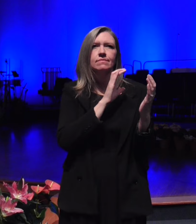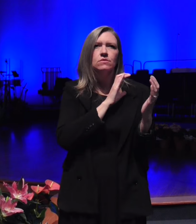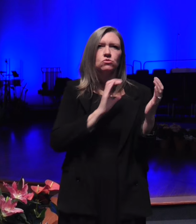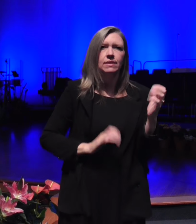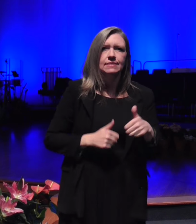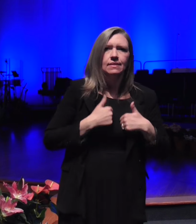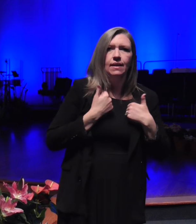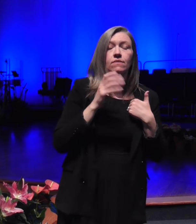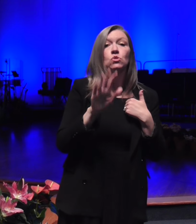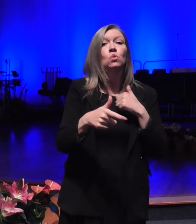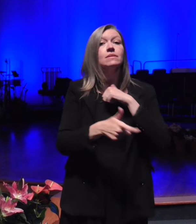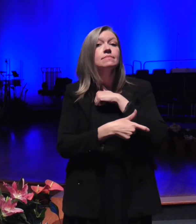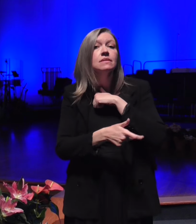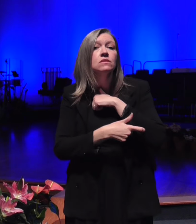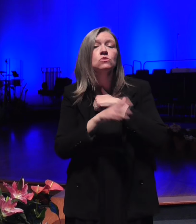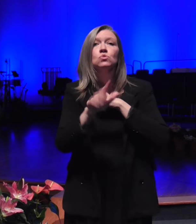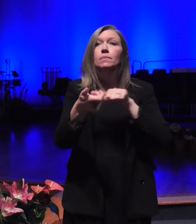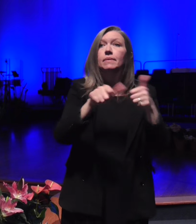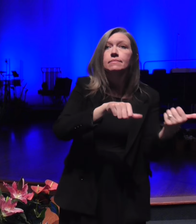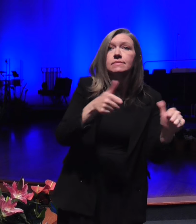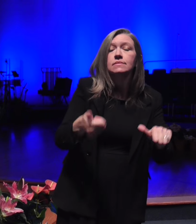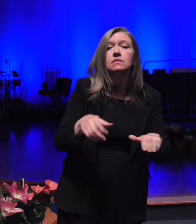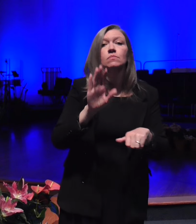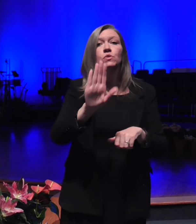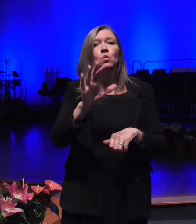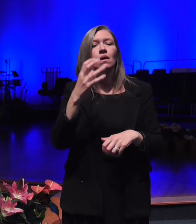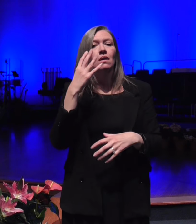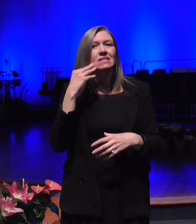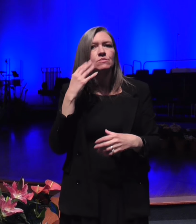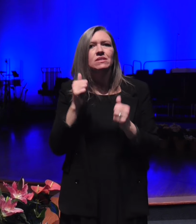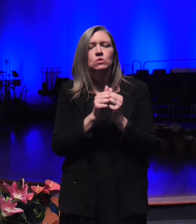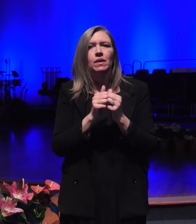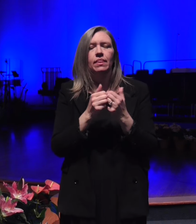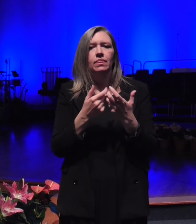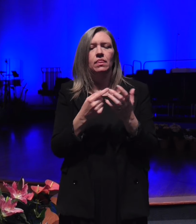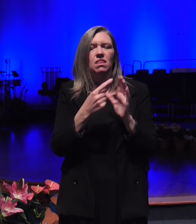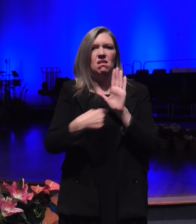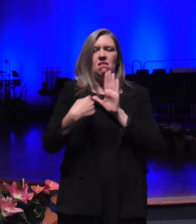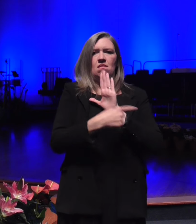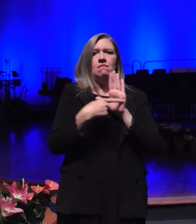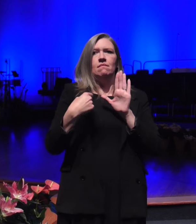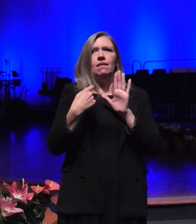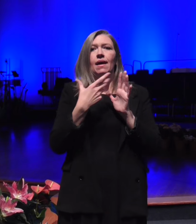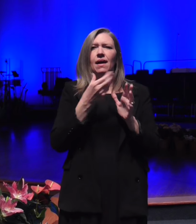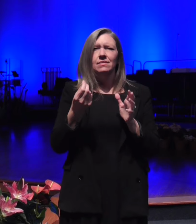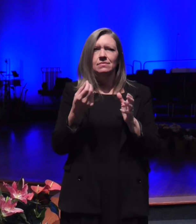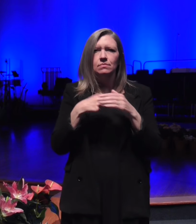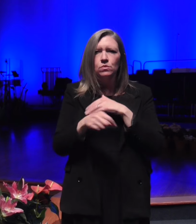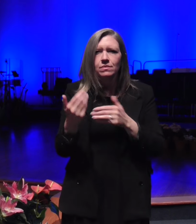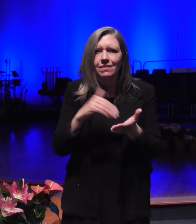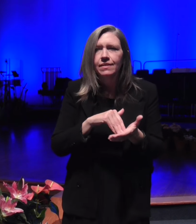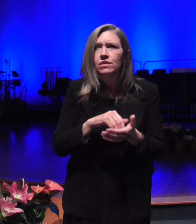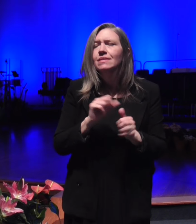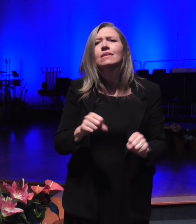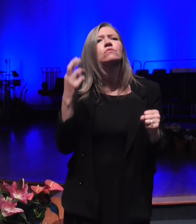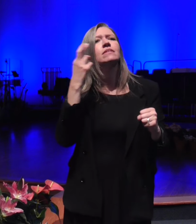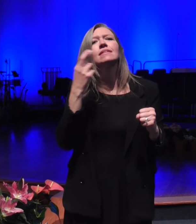temptations, crucifixions, and resurrections, we begin to realize that the Christ life never left us, that it's